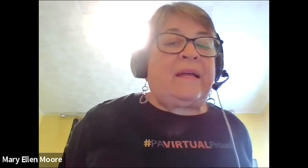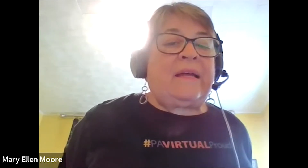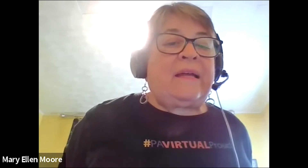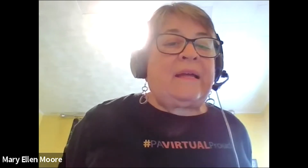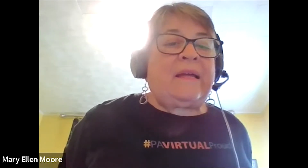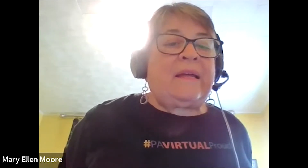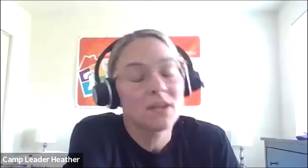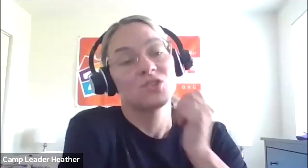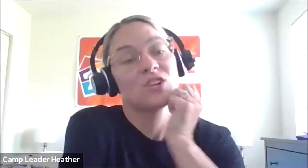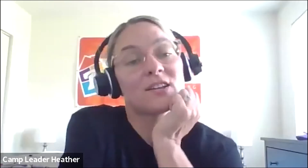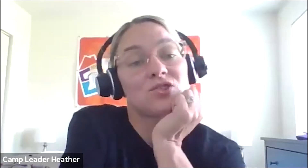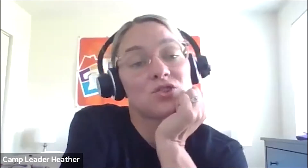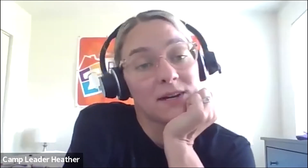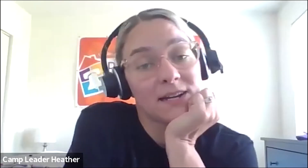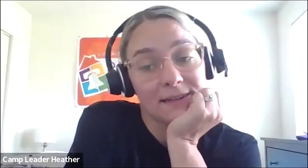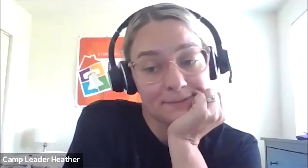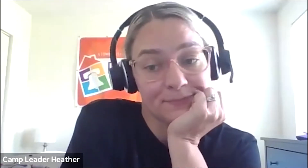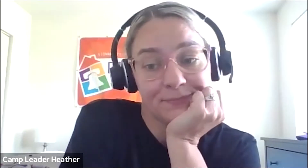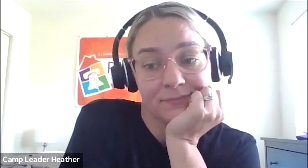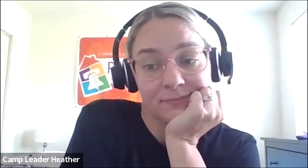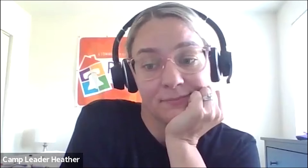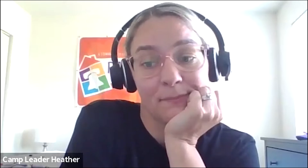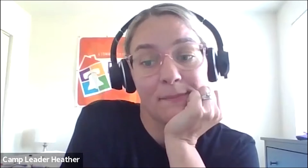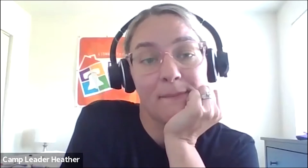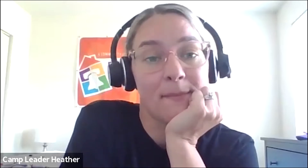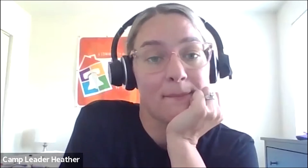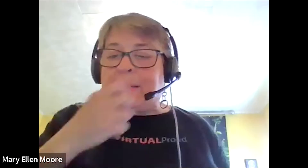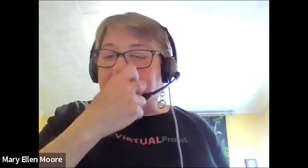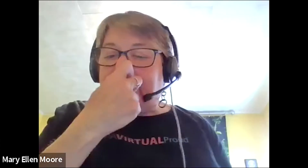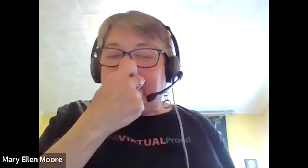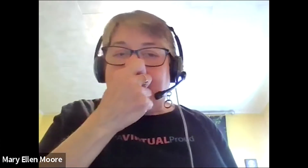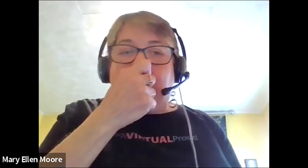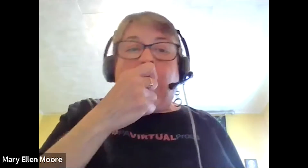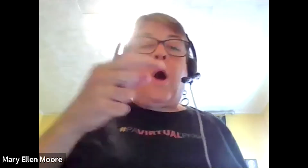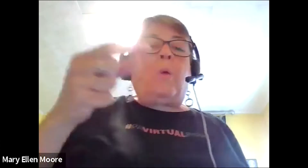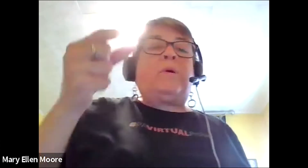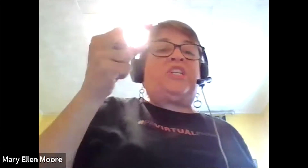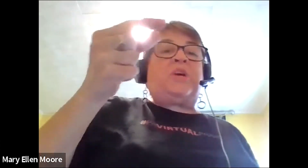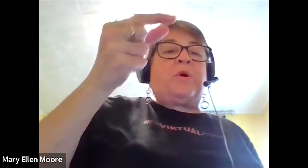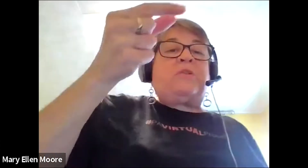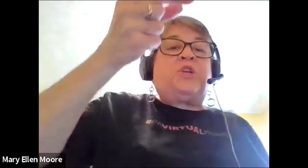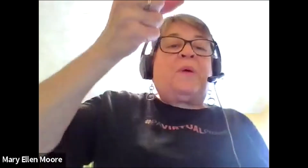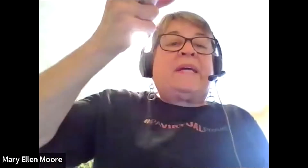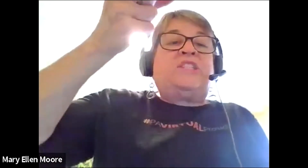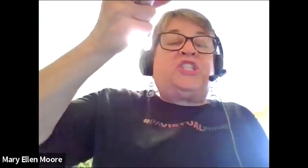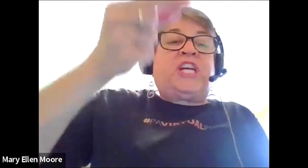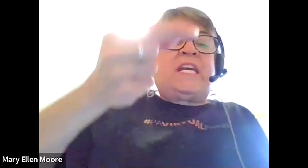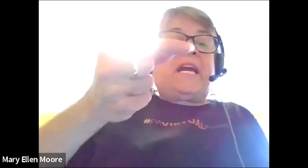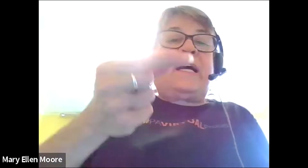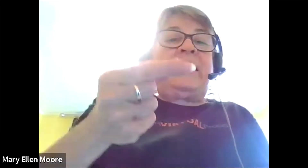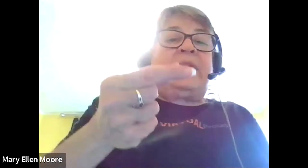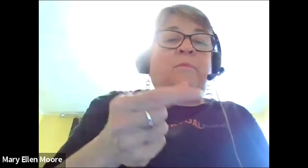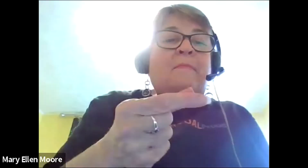You can type it in the chat too, honey. Yeah, type it in. Oh, were you doing a G, hon?